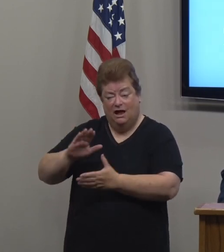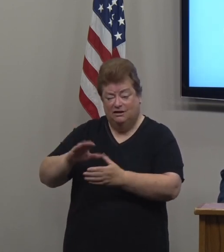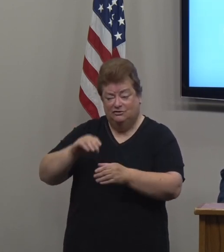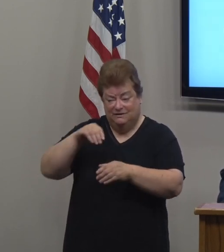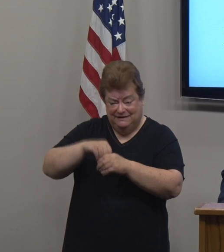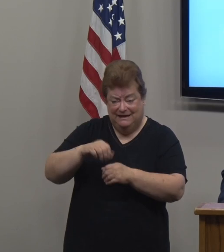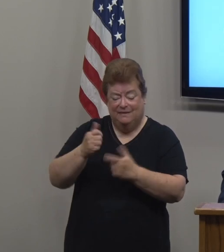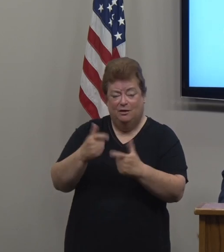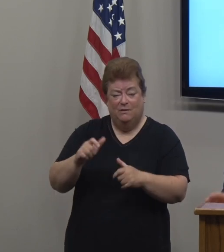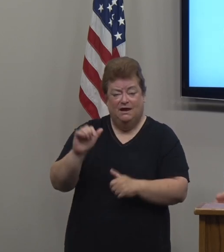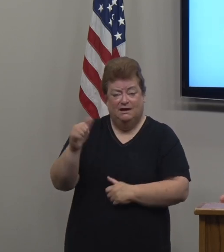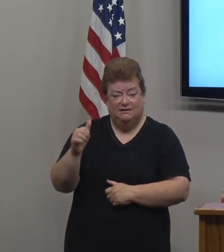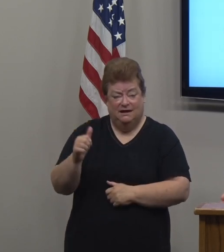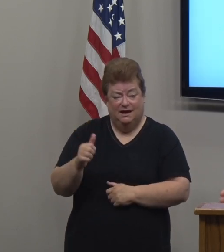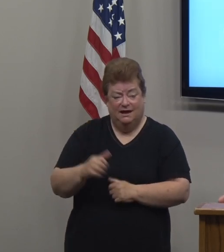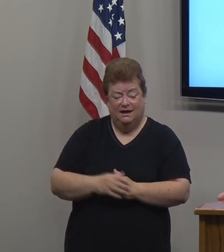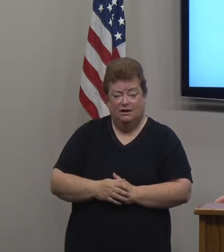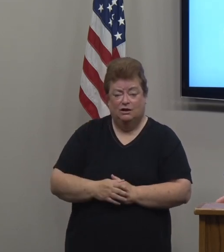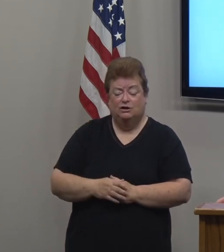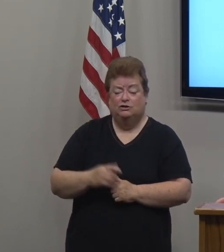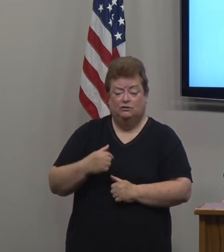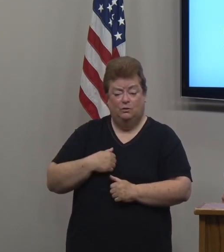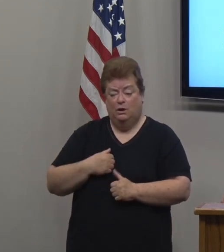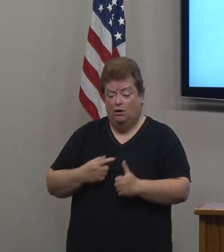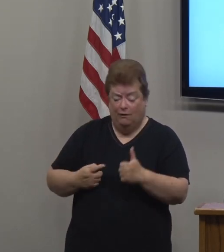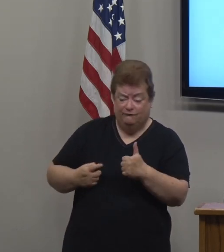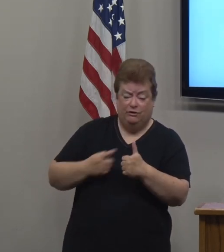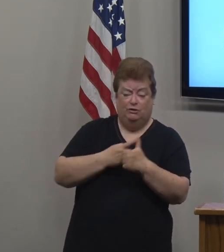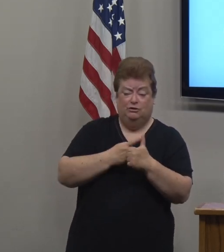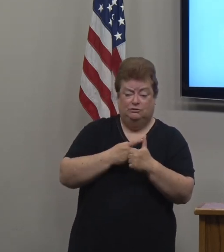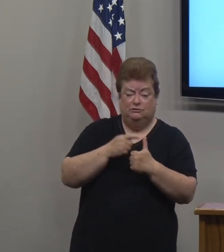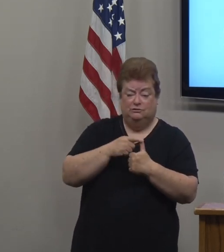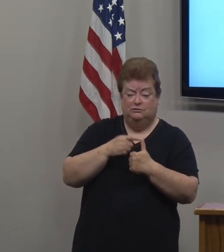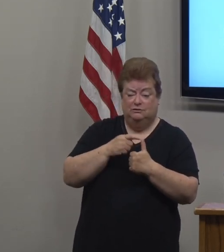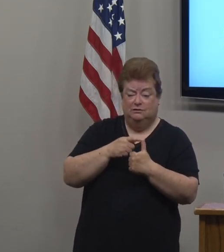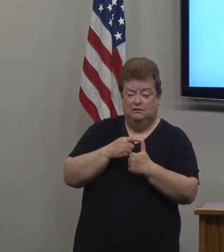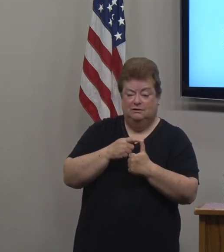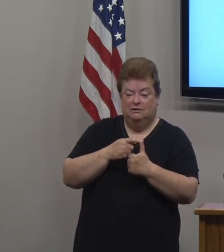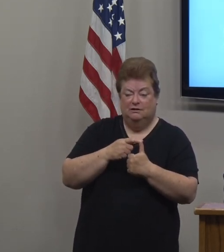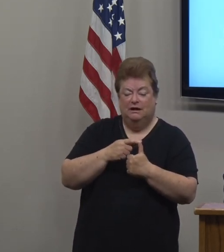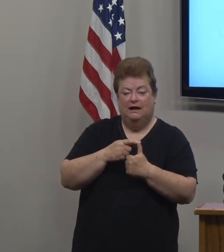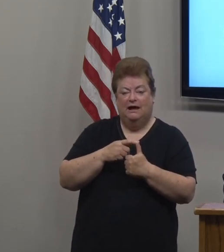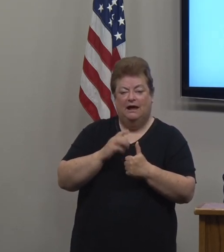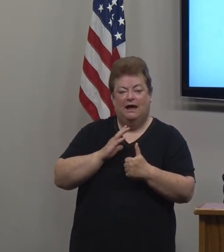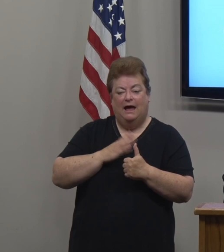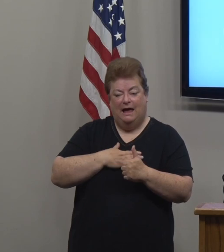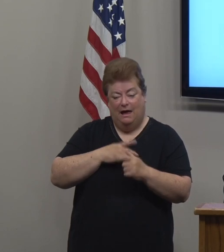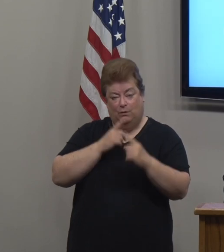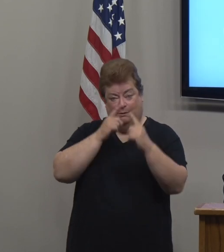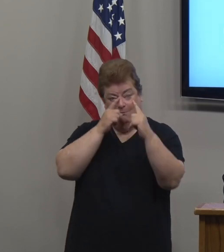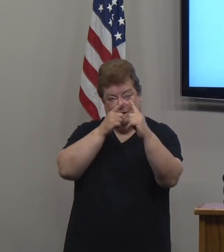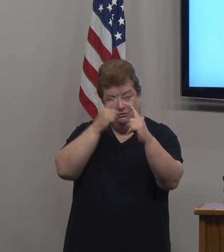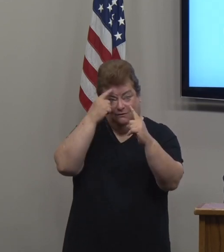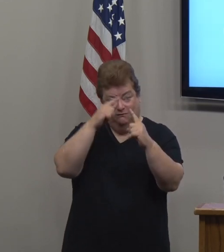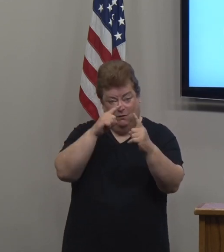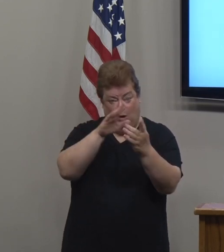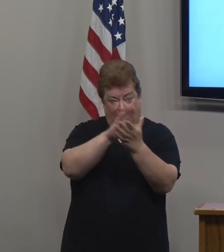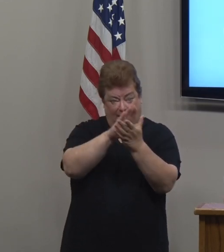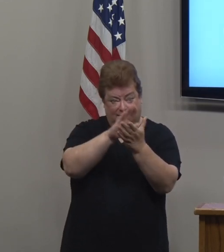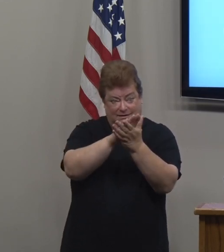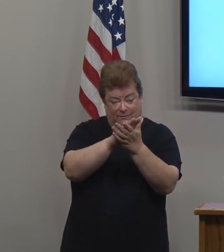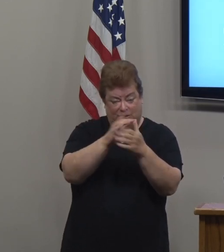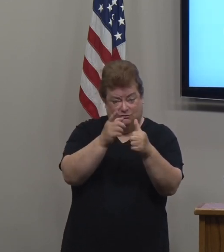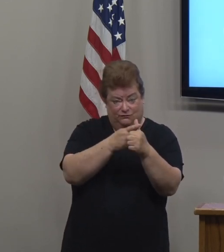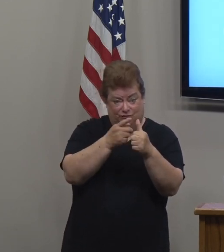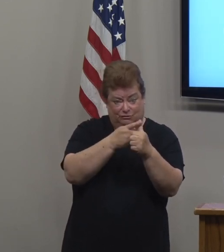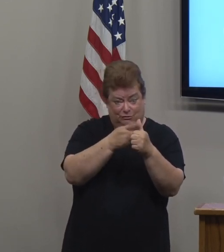So we are first and foremost, you know, delivering on our mission academically and making